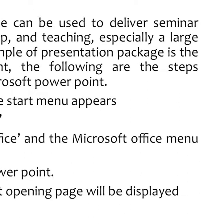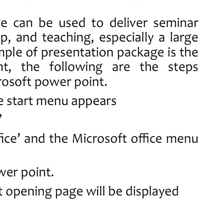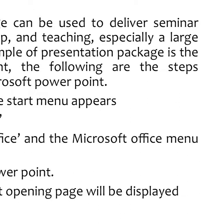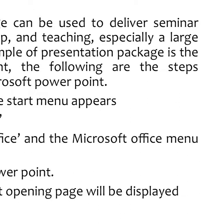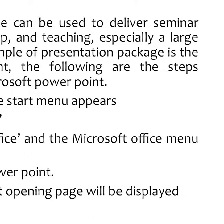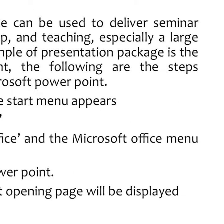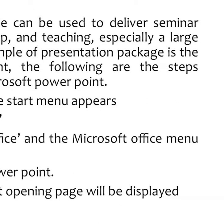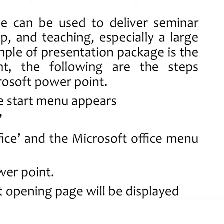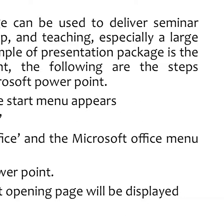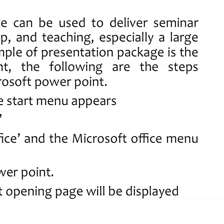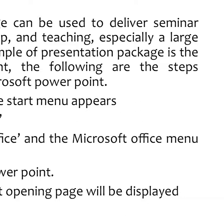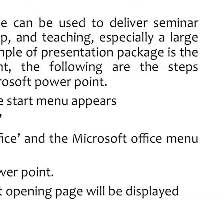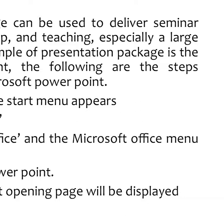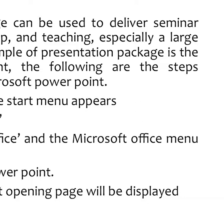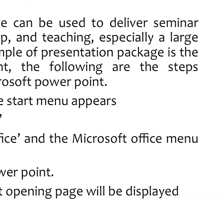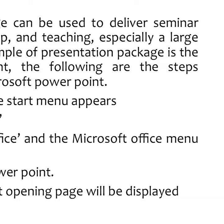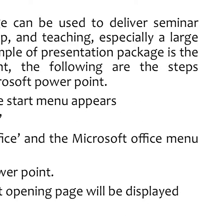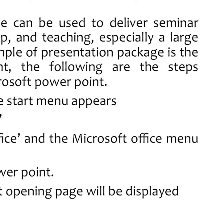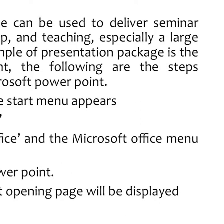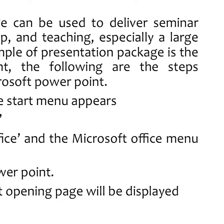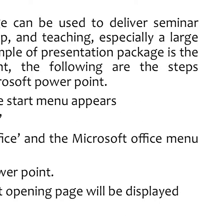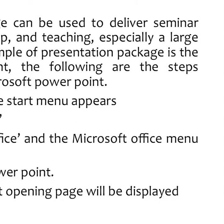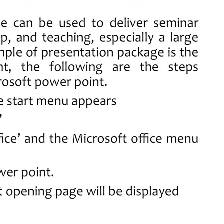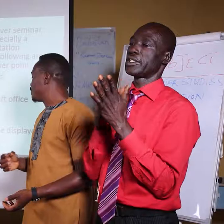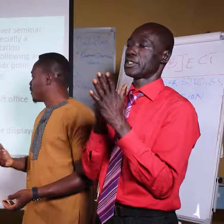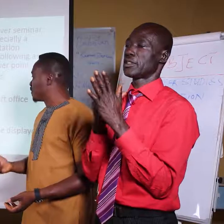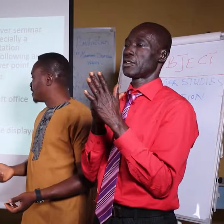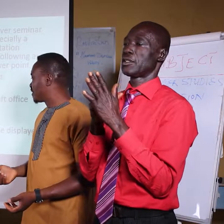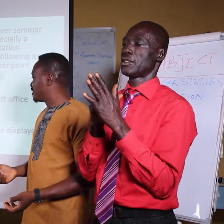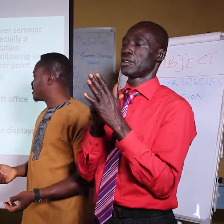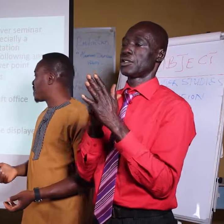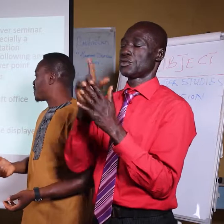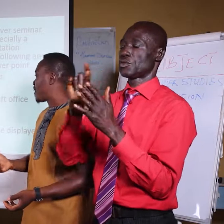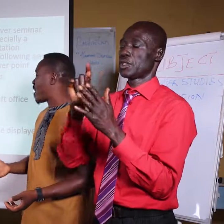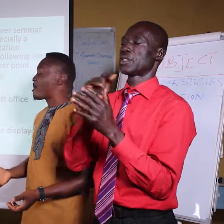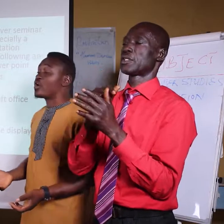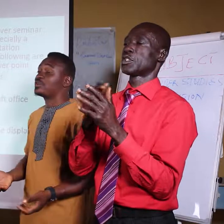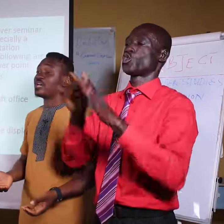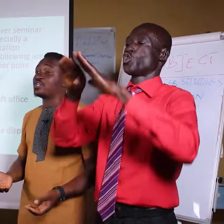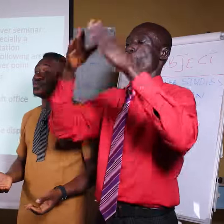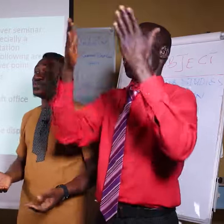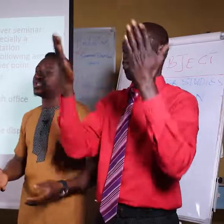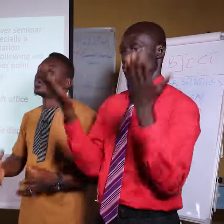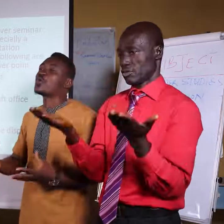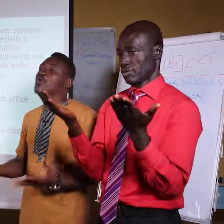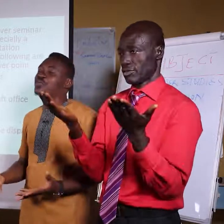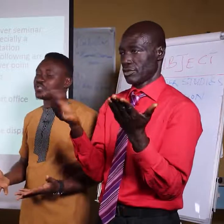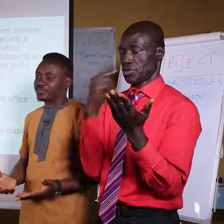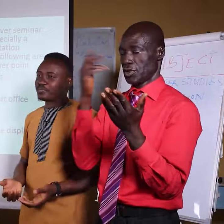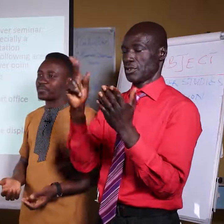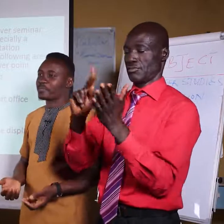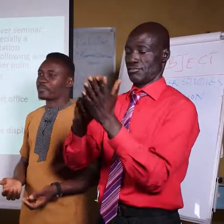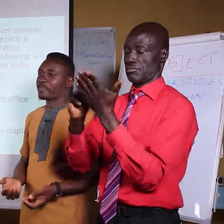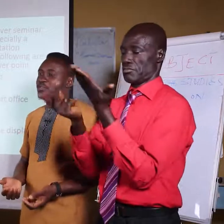want to use. So once you click on your PowerPoint package, you double click on it, the PowerPoint package would what?